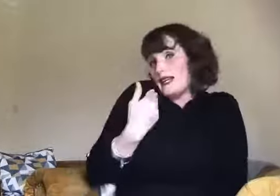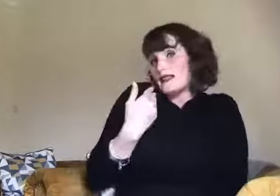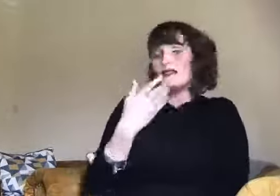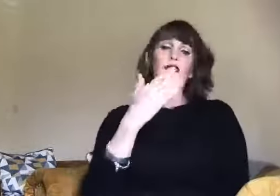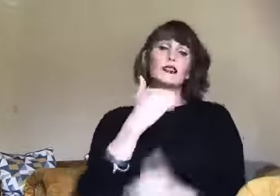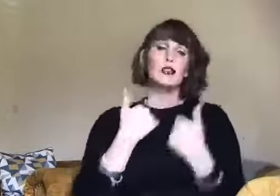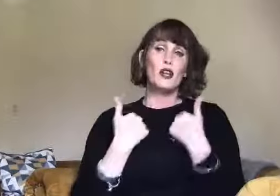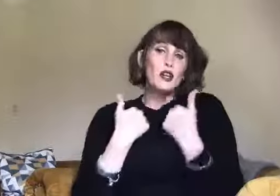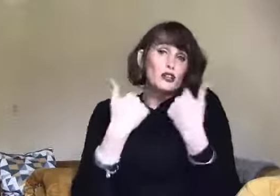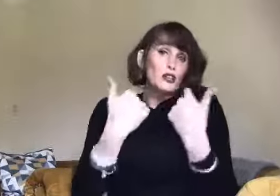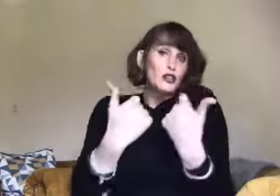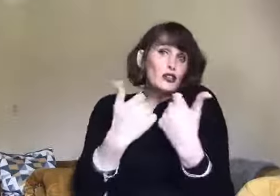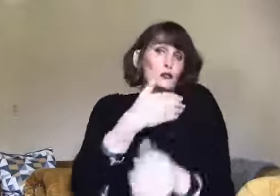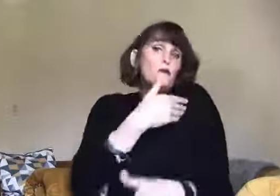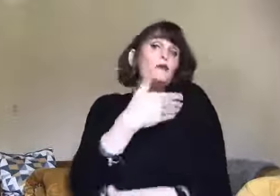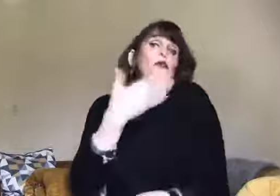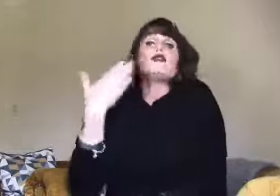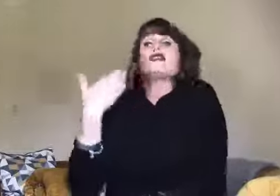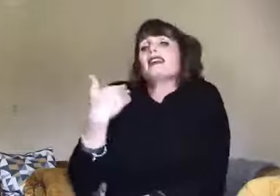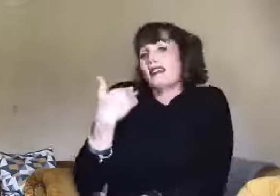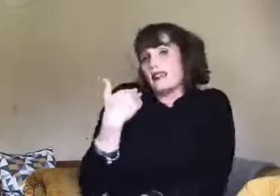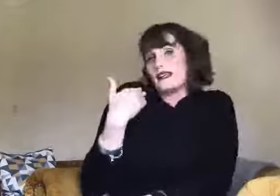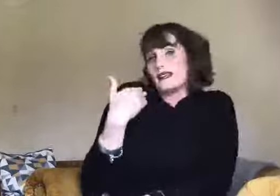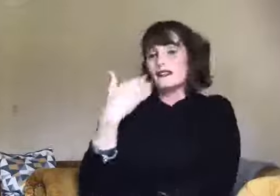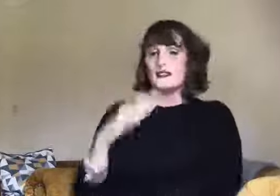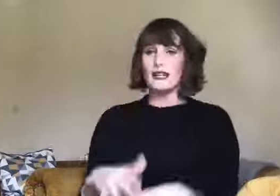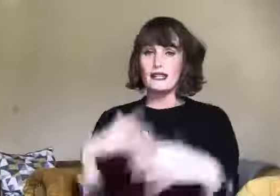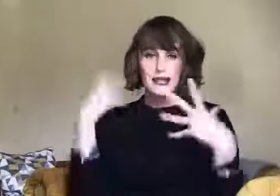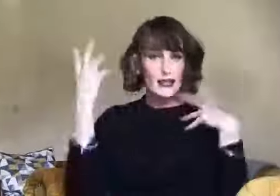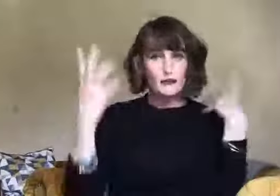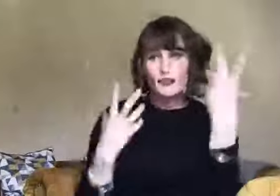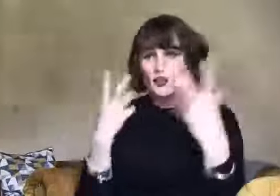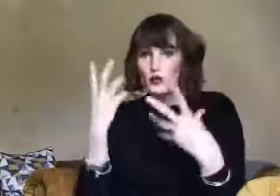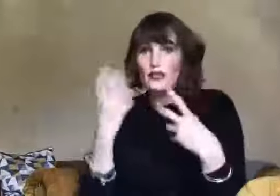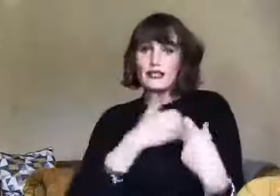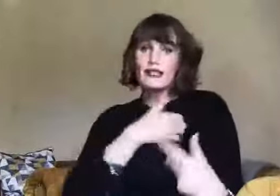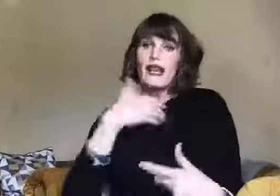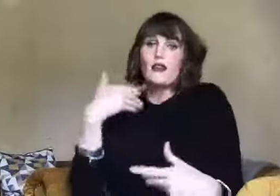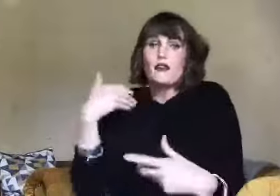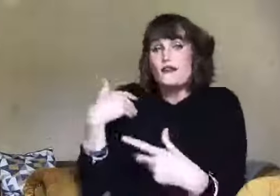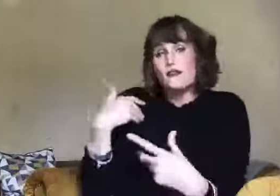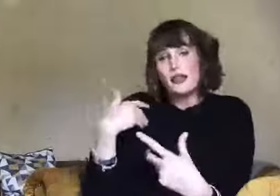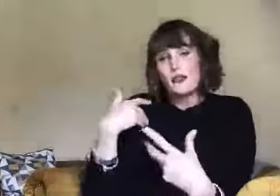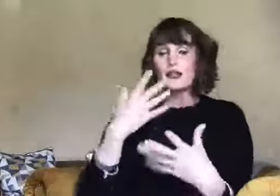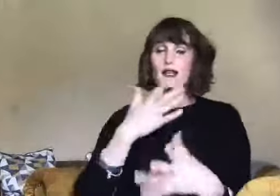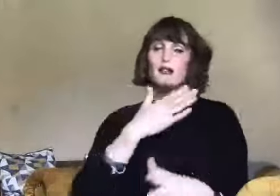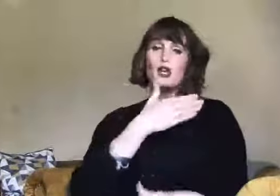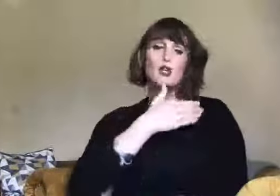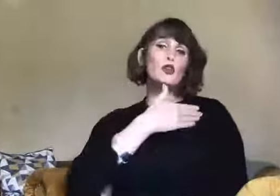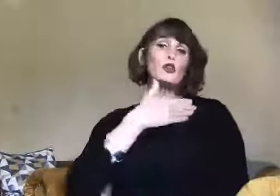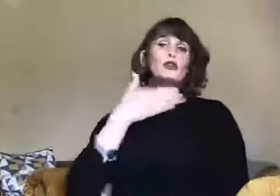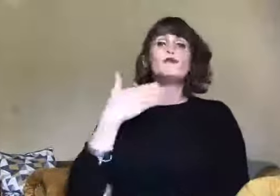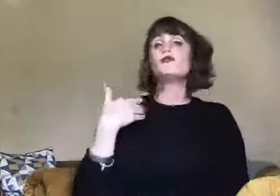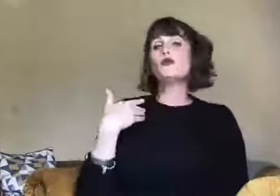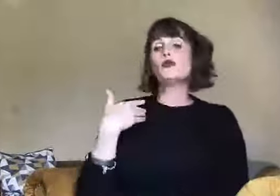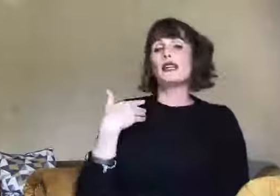morning. Good morning. It's again visual and it's like how you feel. And good